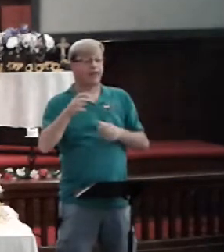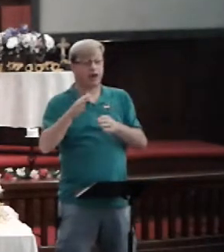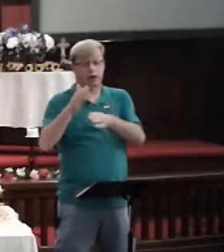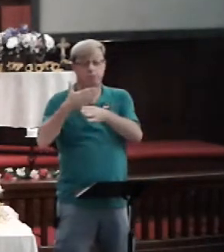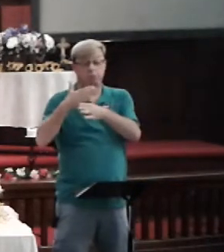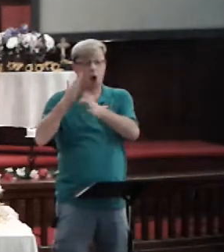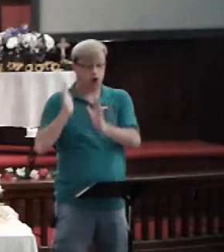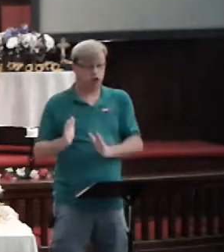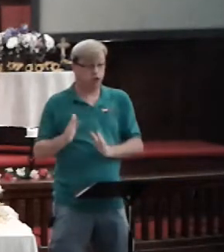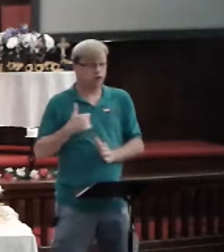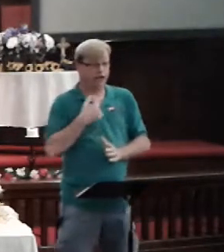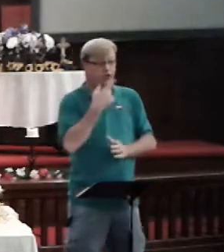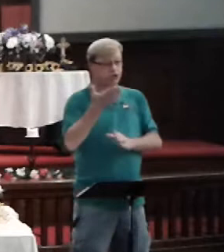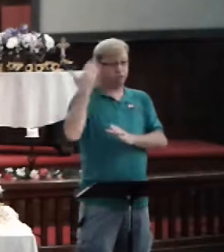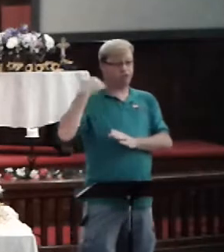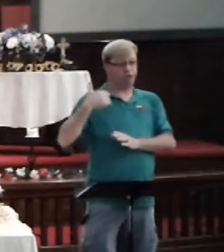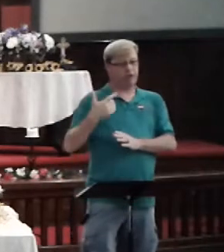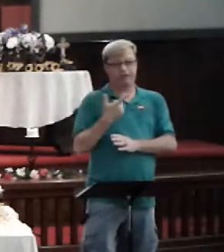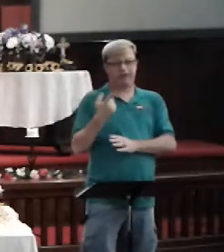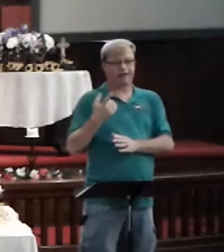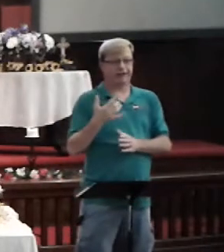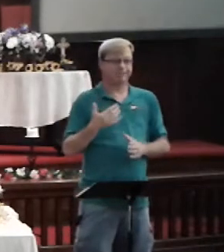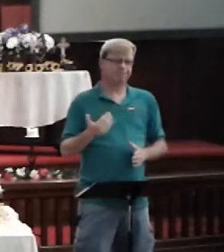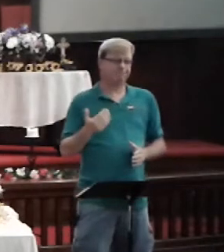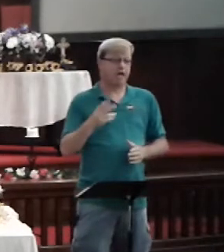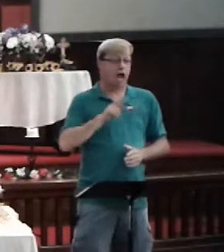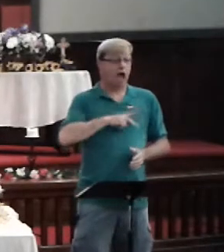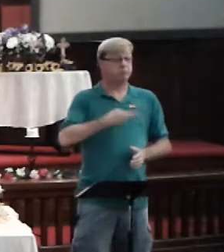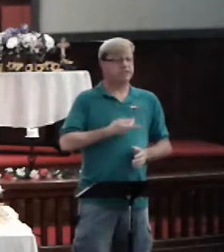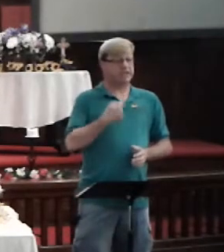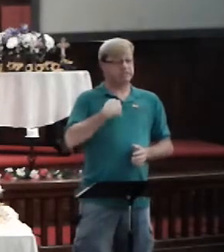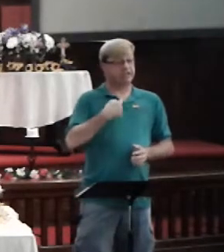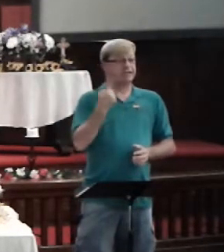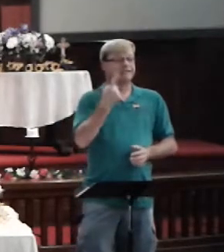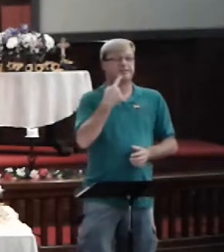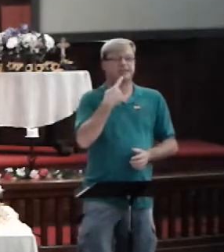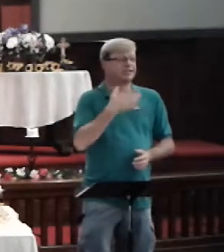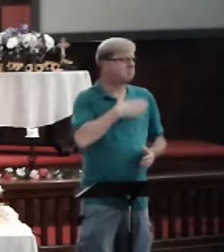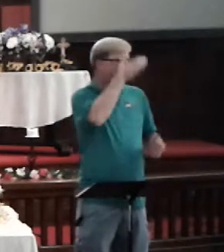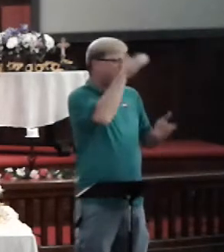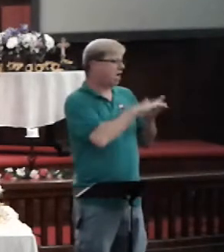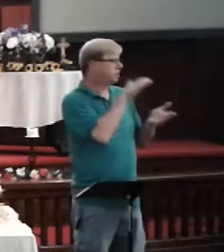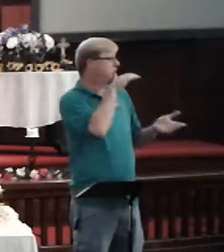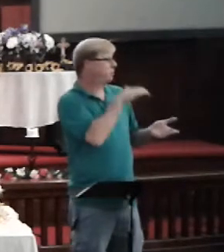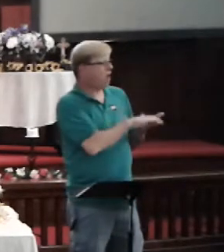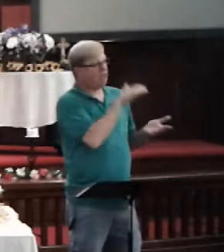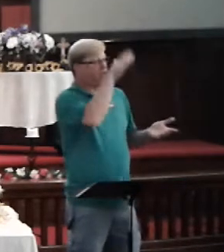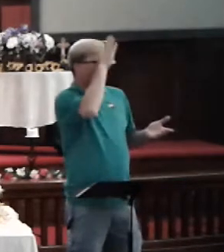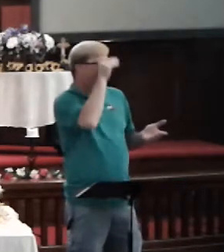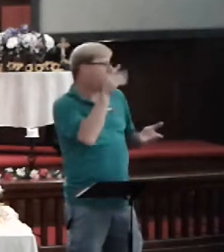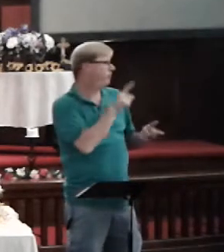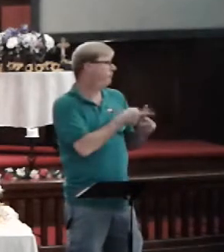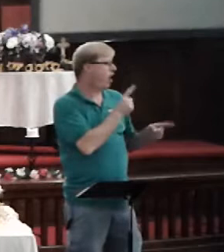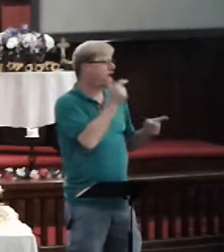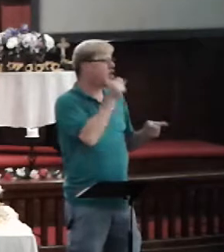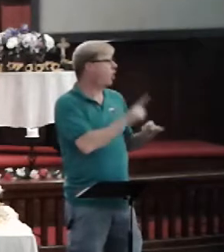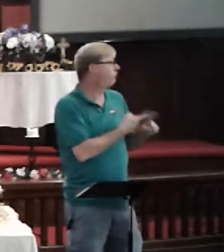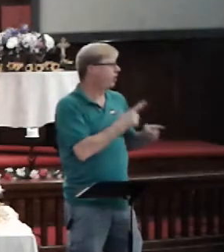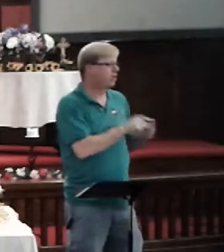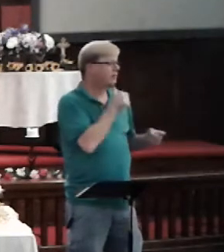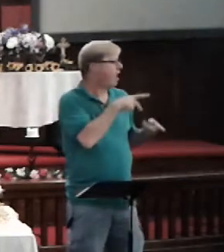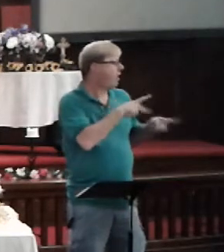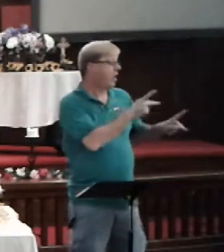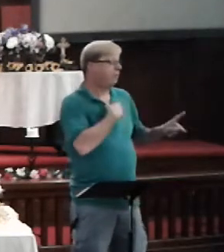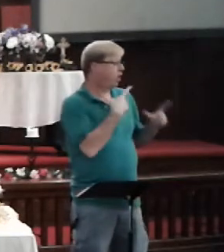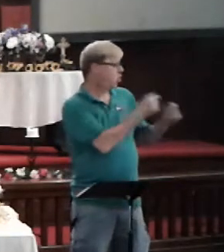told you before, the thing that just sets me on edge is when somebody says, my husband, my wife, my boyfriend, my girlfriend won't let me come